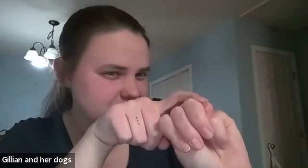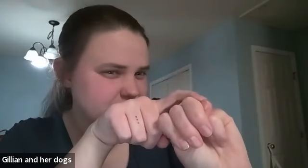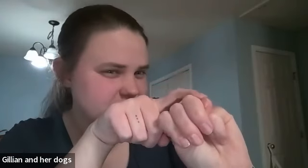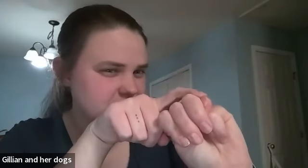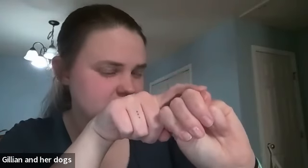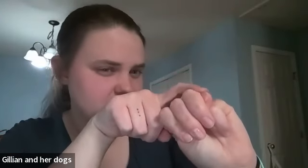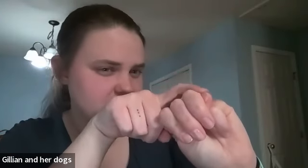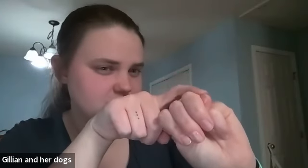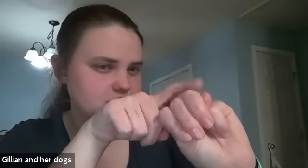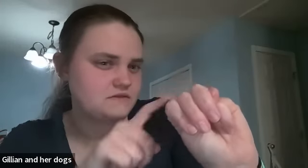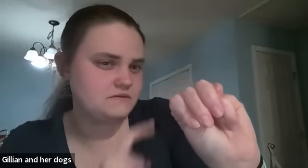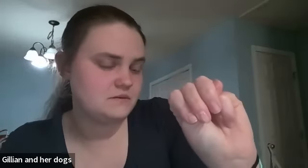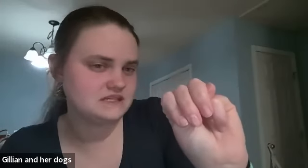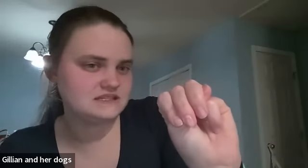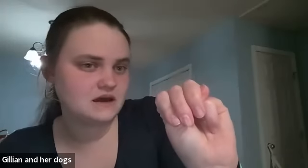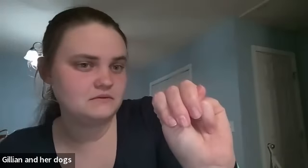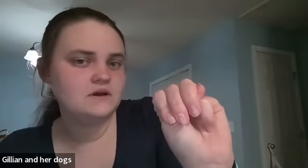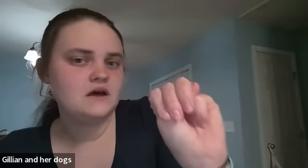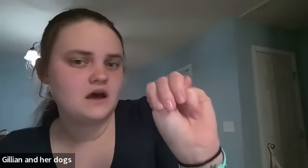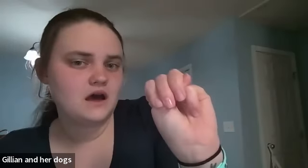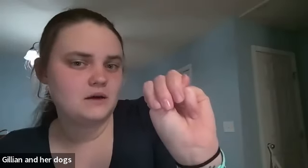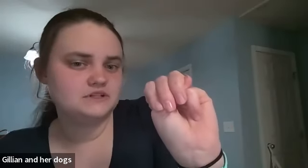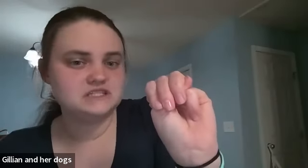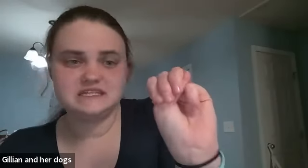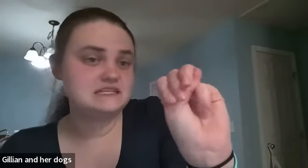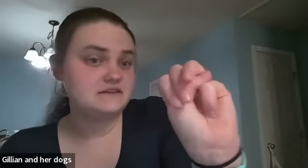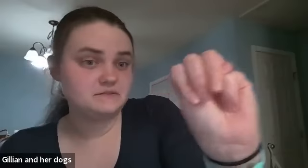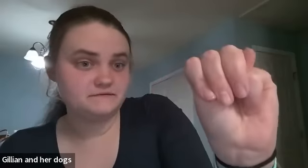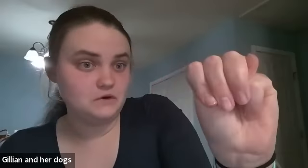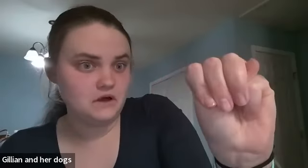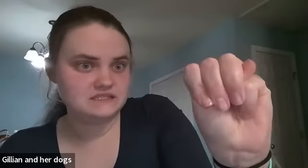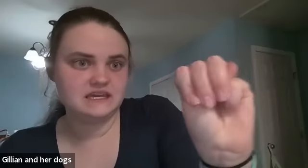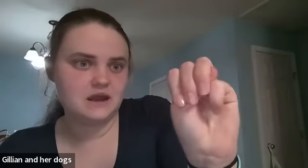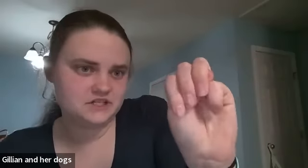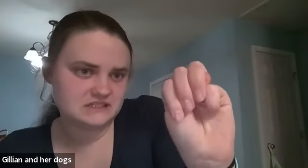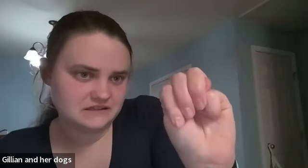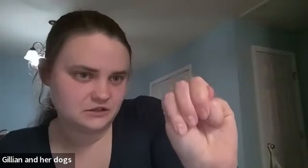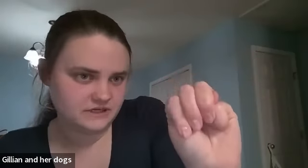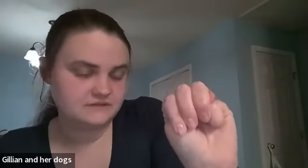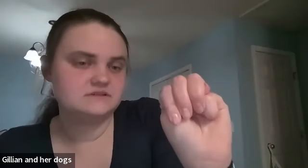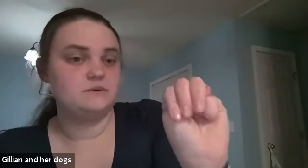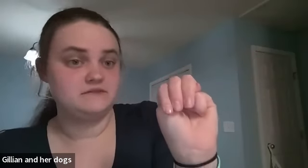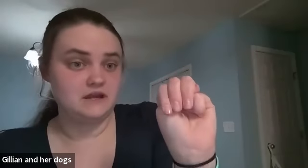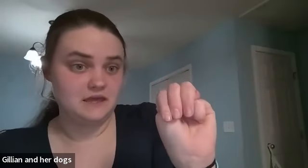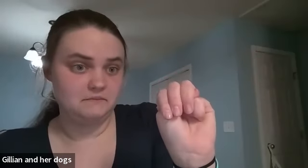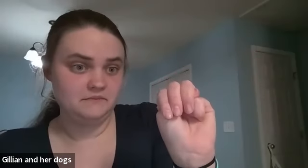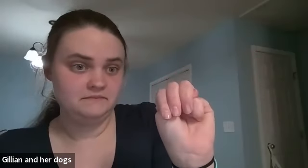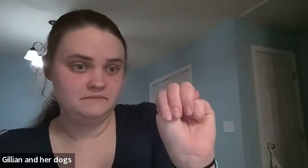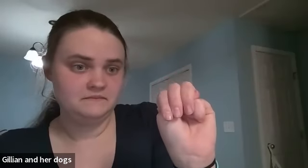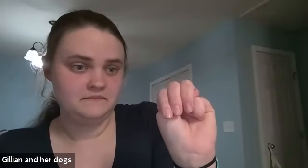for the time making sure your thumb sticks out. Just it doesn't have to be full on sticking out, but just a little bit. So we have our M.